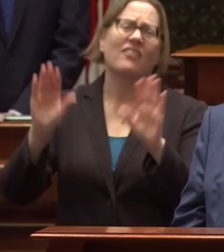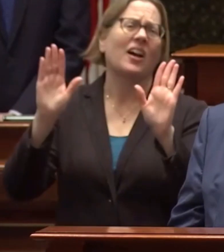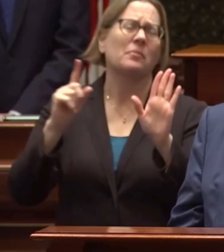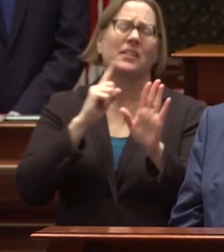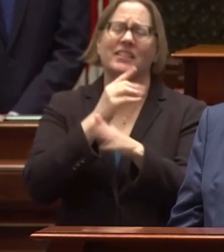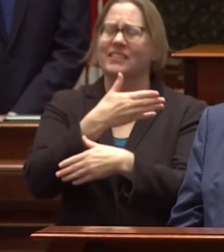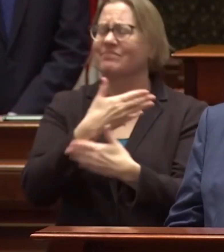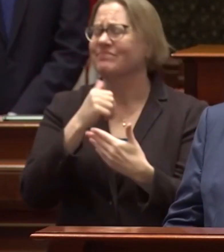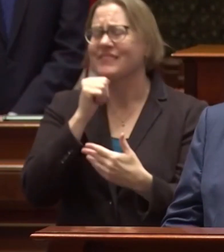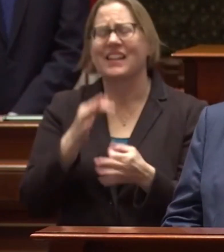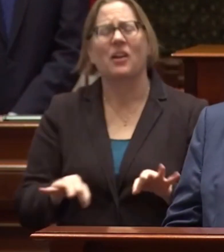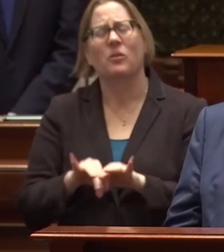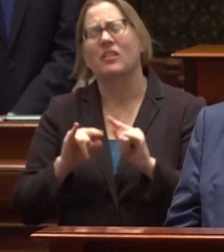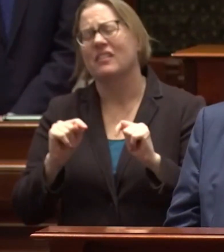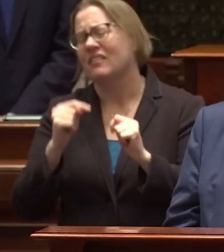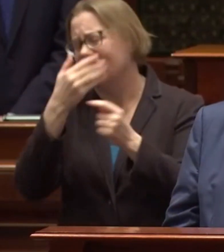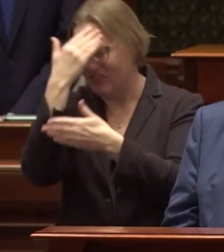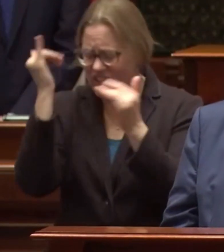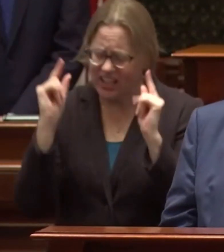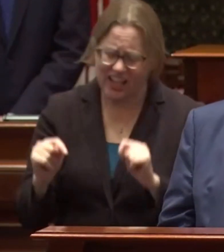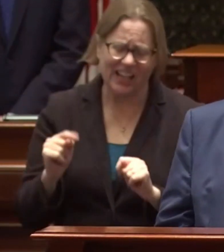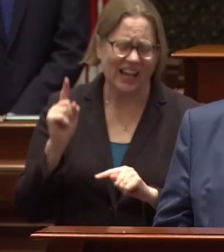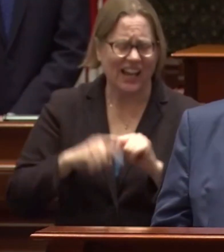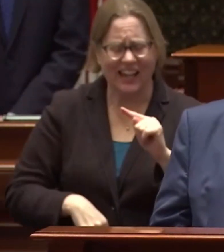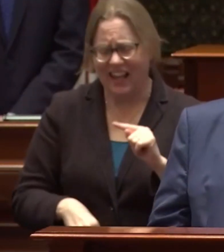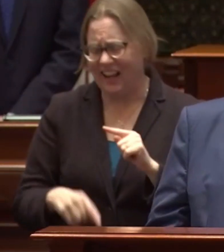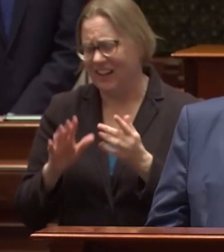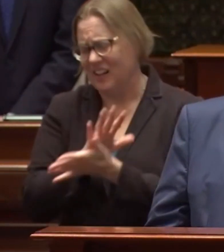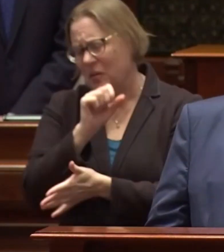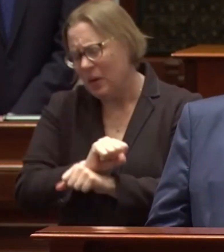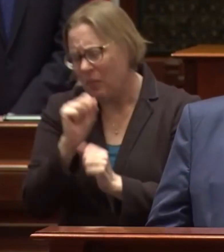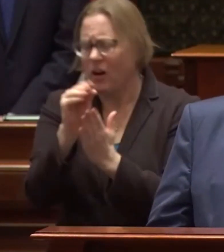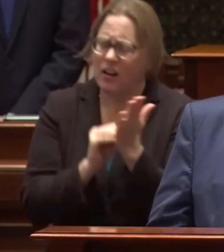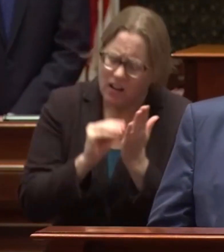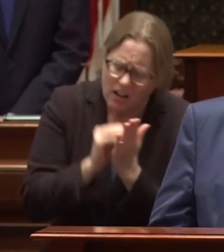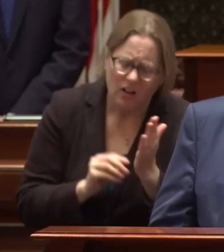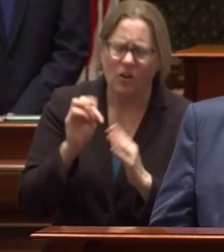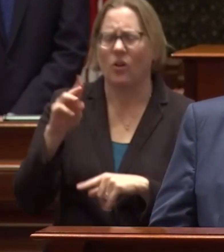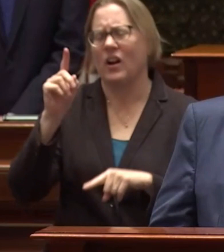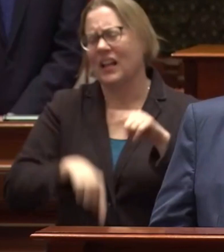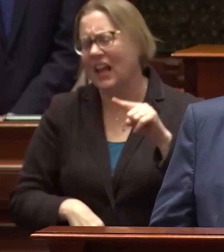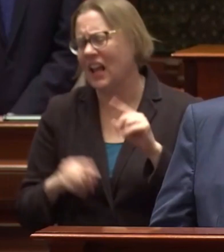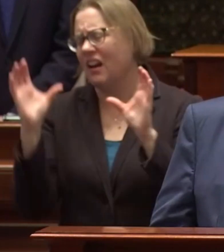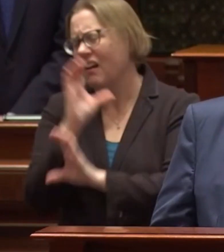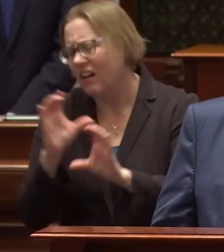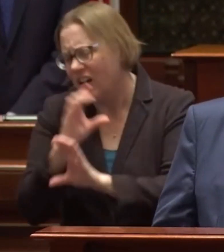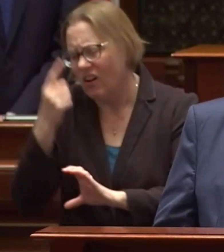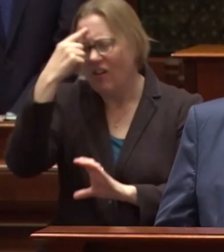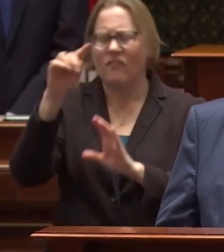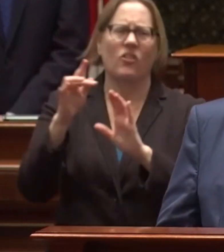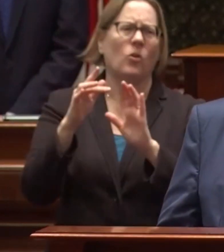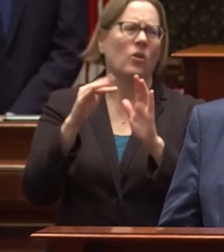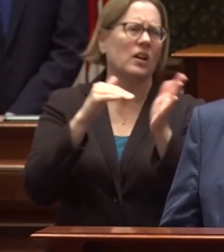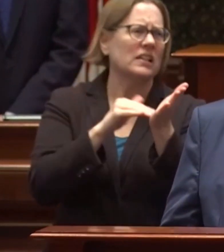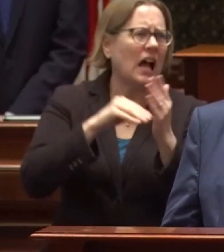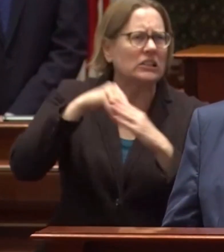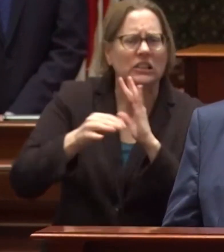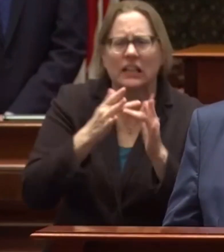mountains of paperwork or the endless search for an in-network doctor or the dozens of hours on the phone arguing